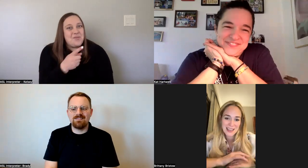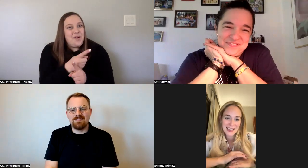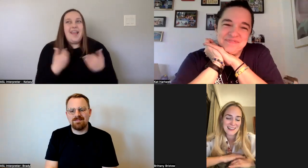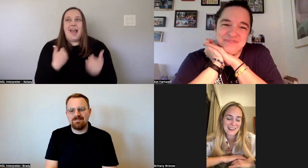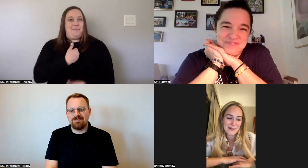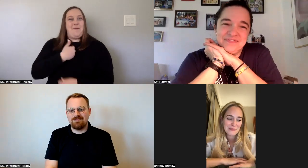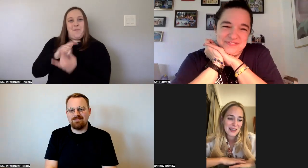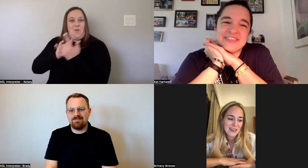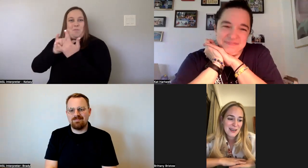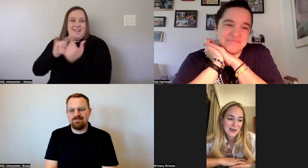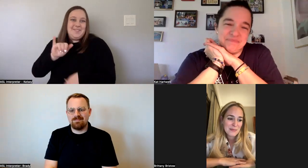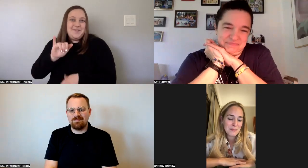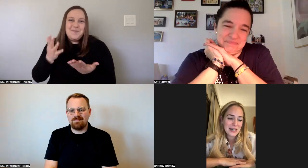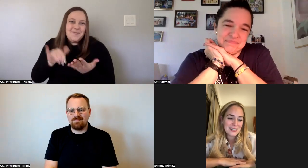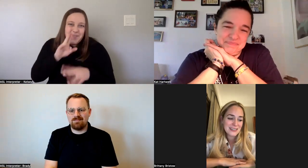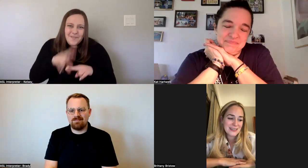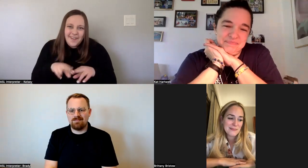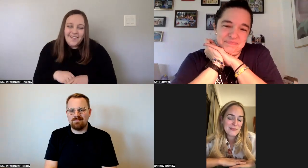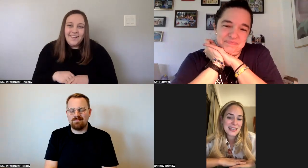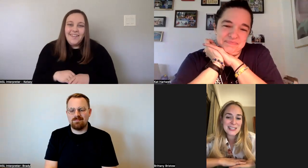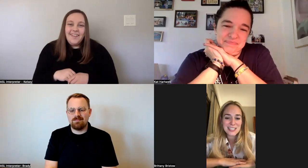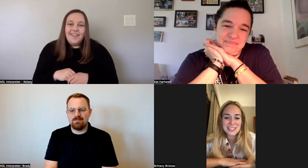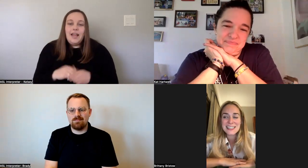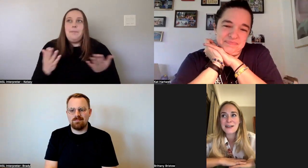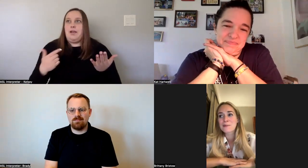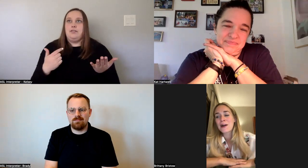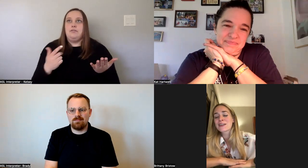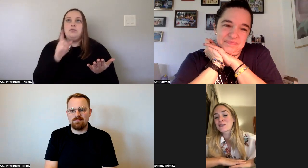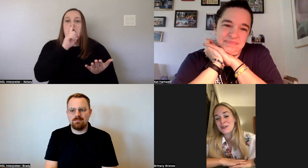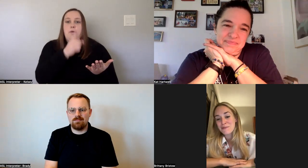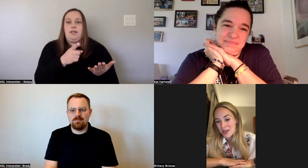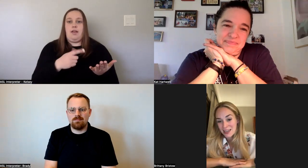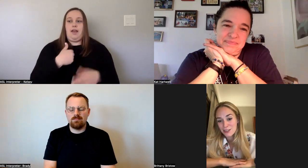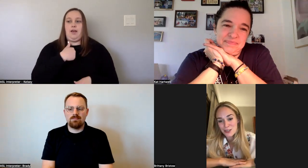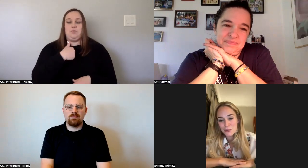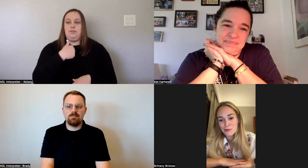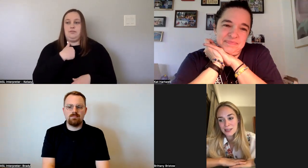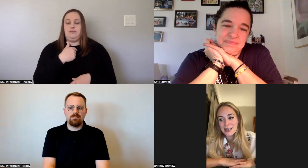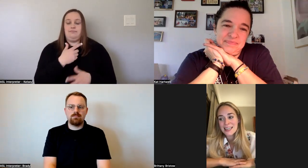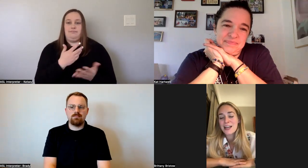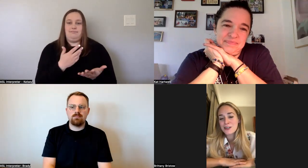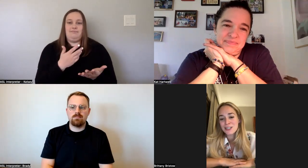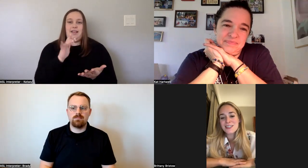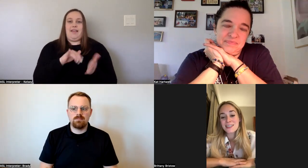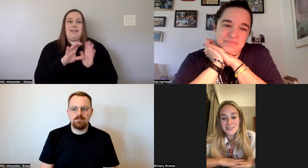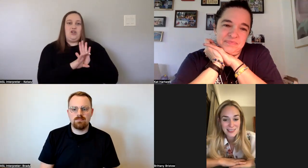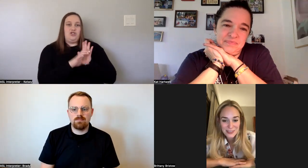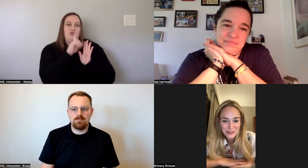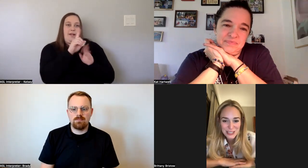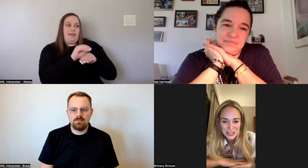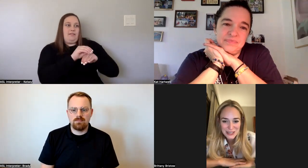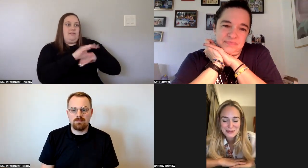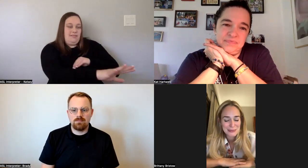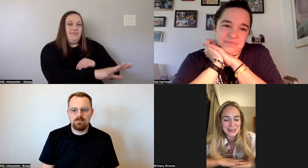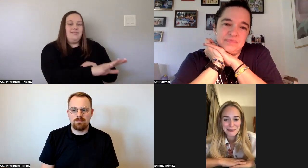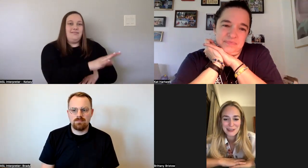in a way. But being such an integral part of sort of making the two leading characters see that they